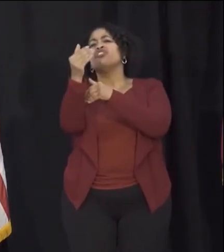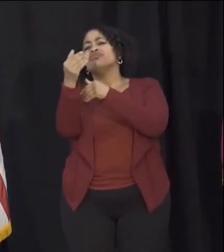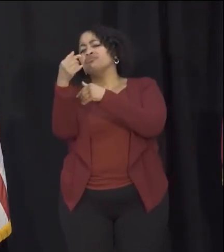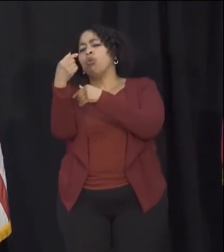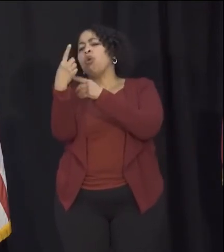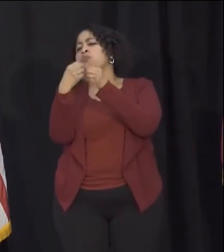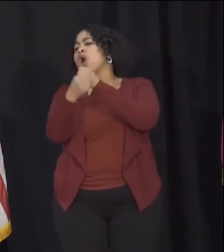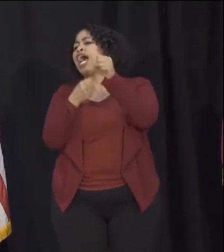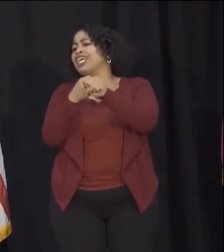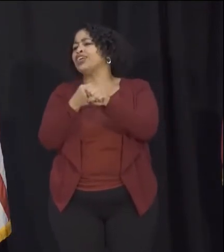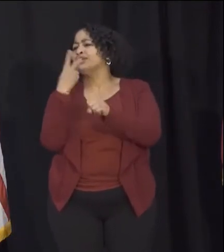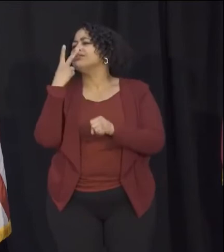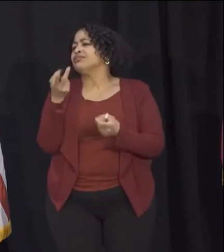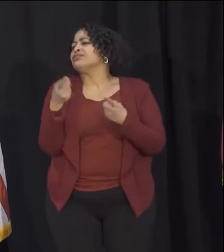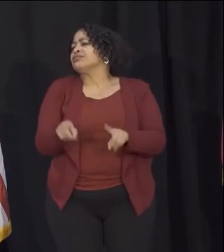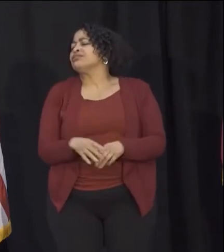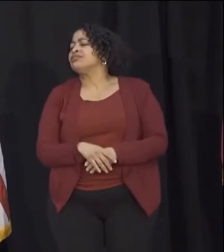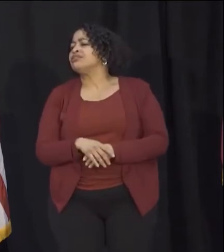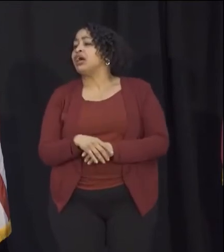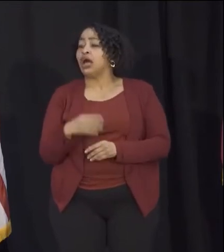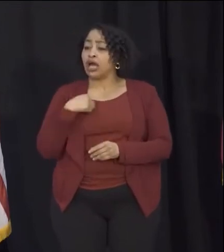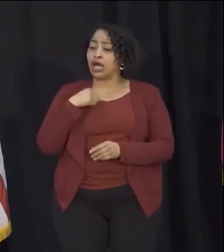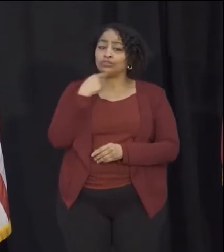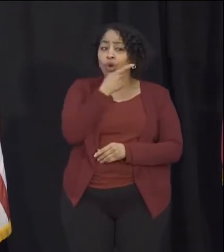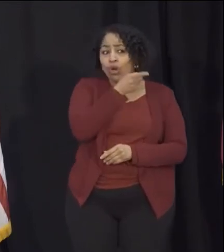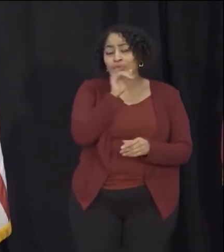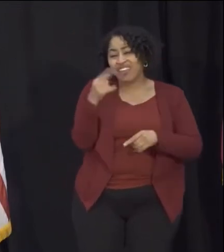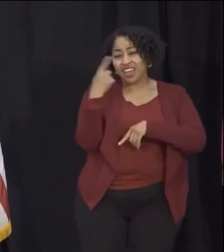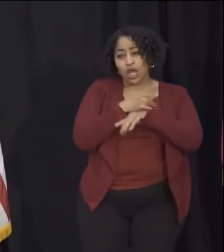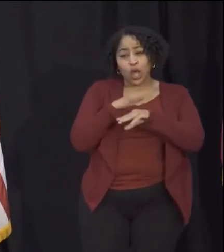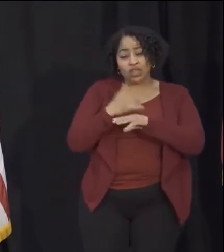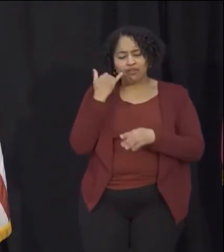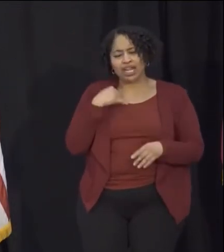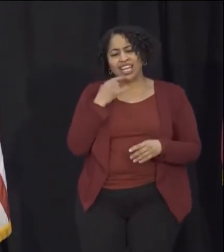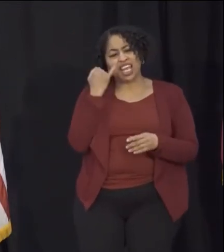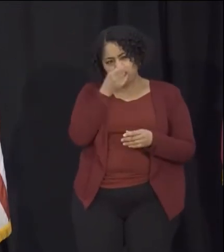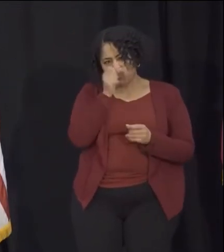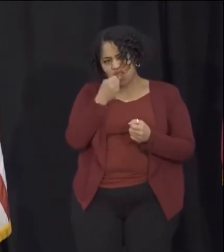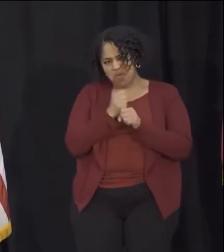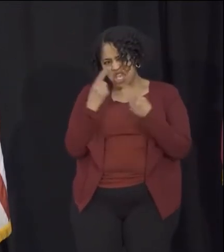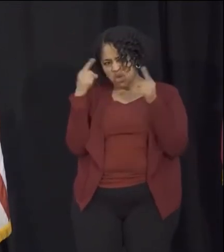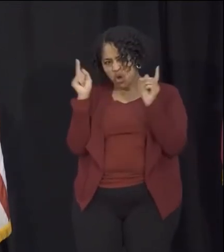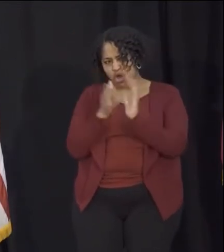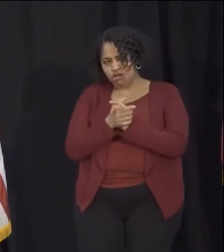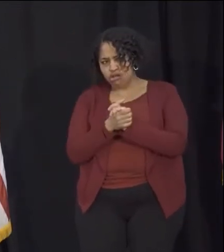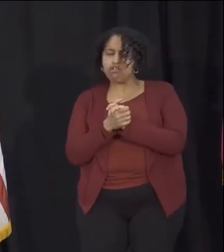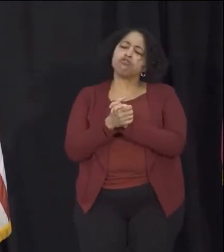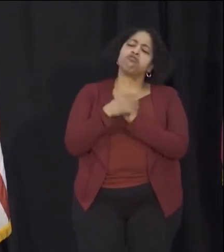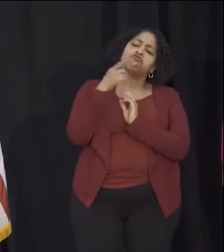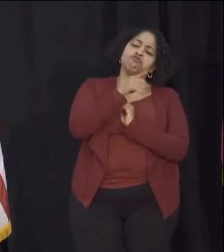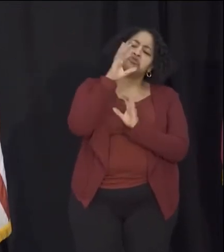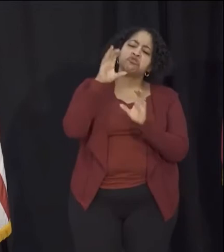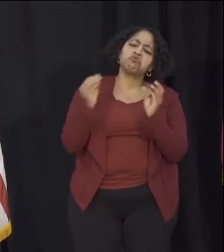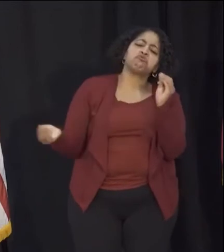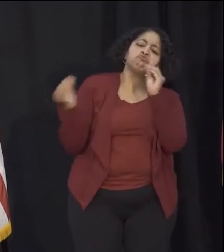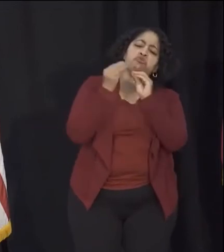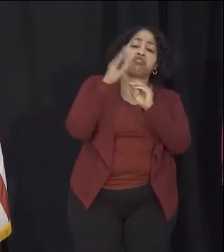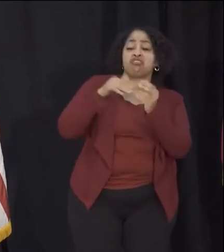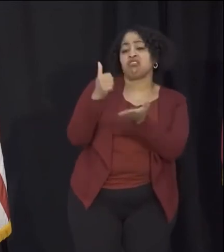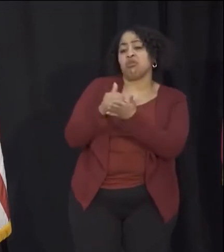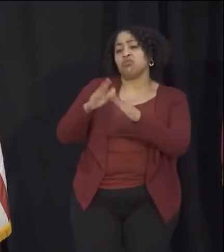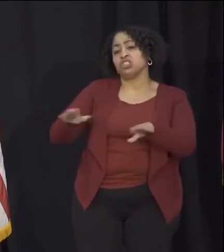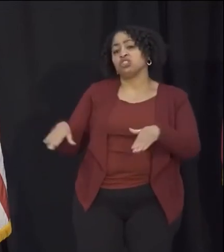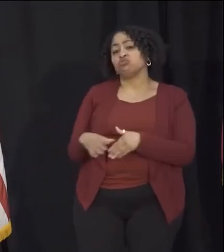year. And the thing I said to Jerry Norcia that day was, if you could pull this off, you are doing more than helping the